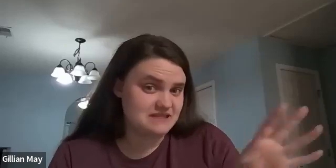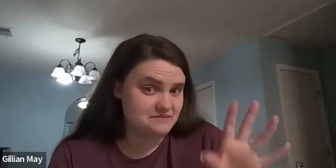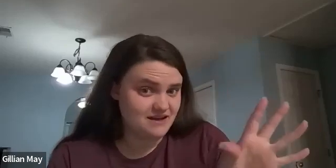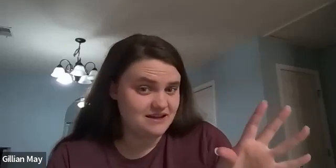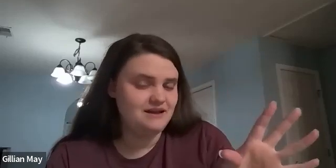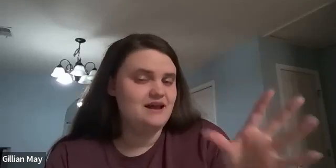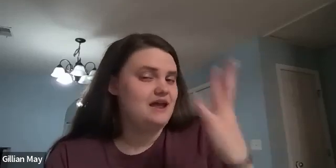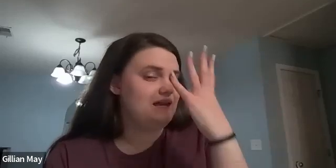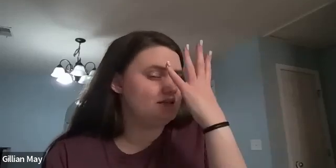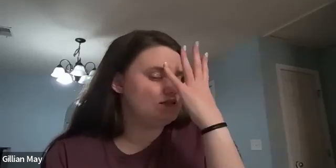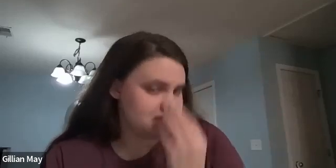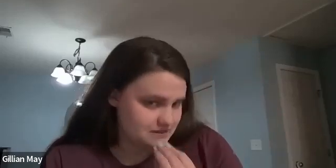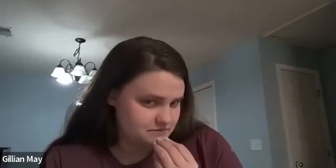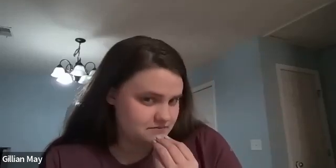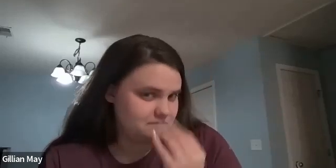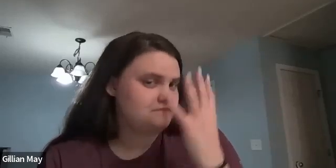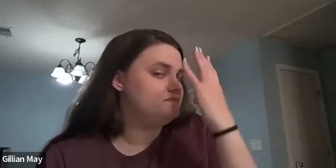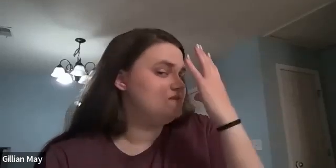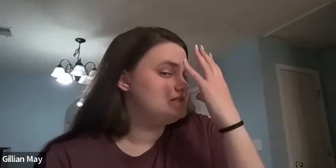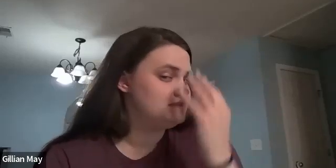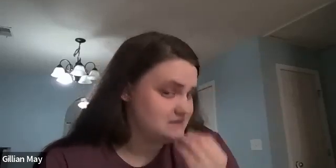same sign, and it's sleep.